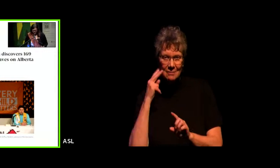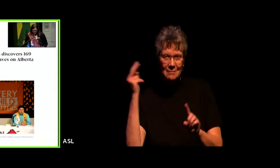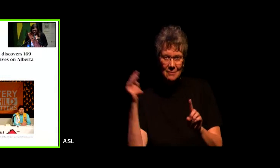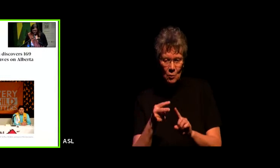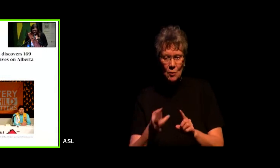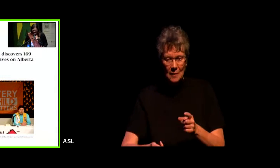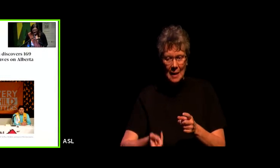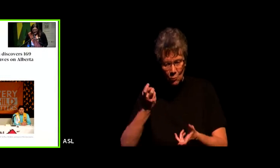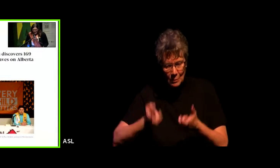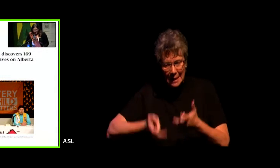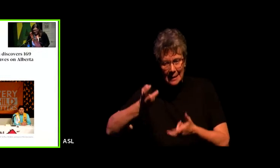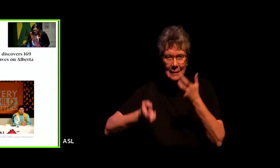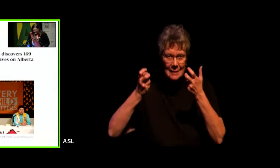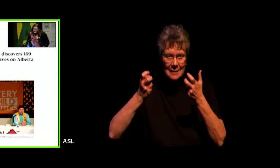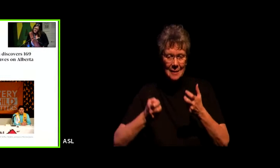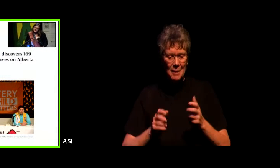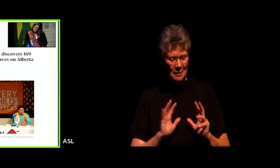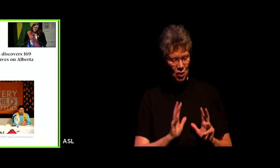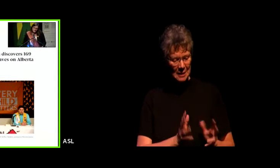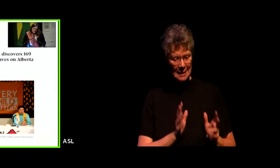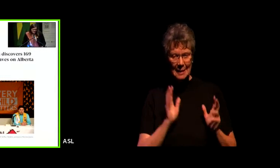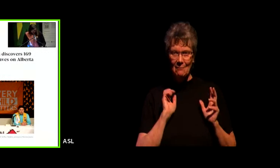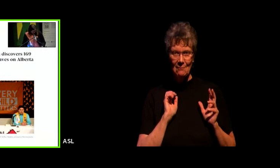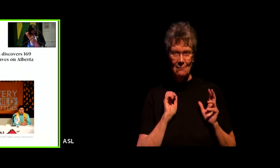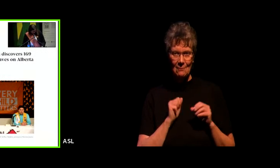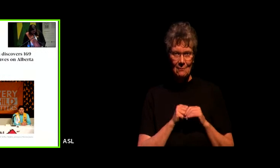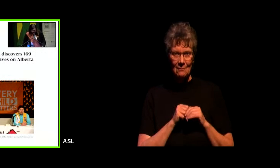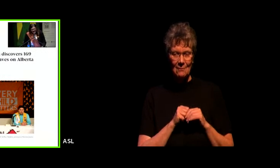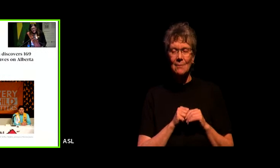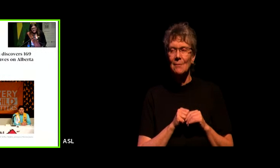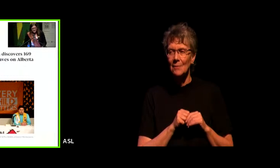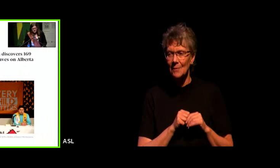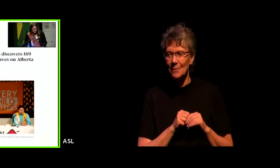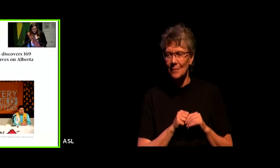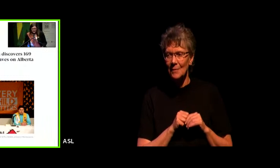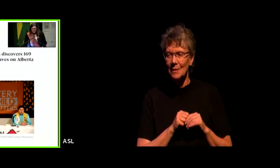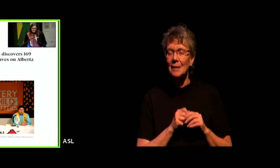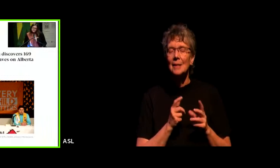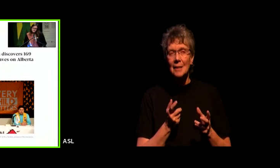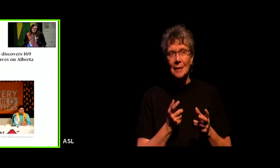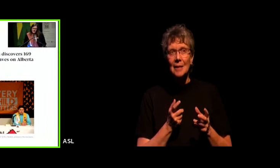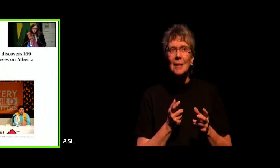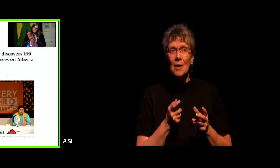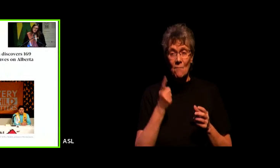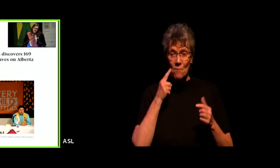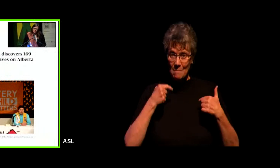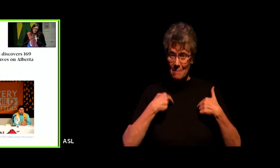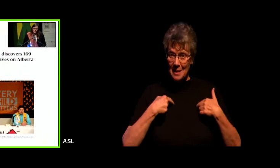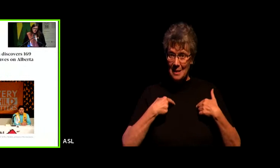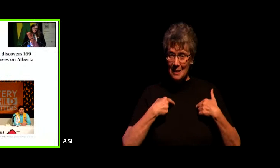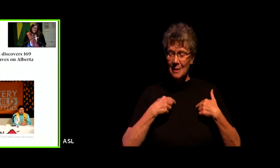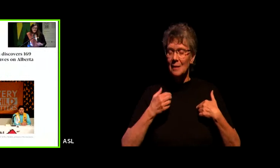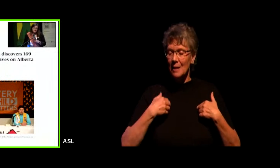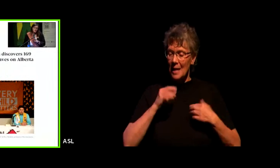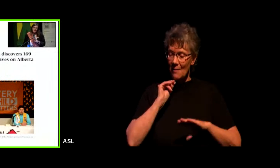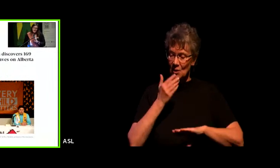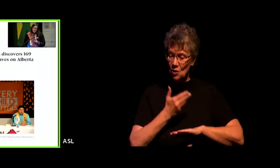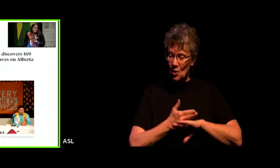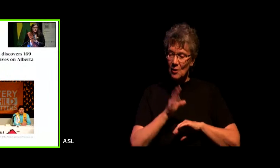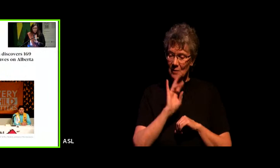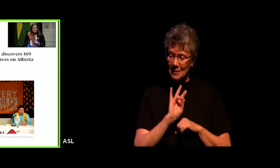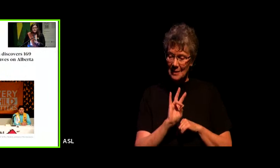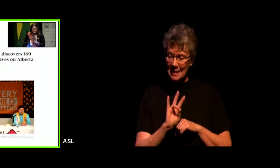to. But ultimately for me, I have a 7-year-old daughter, and she's growing up knowing she's Métis in a way